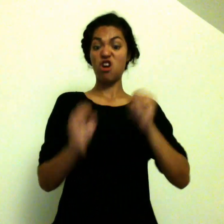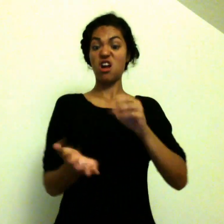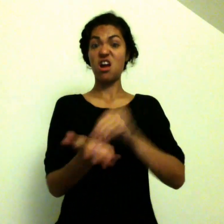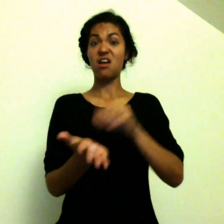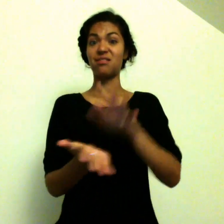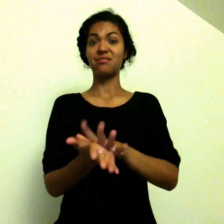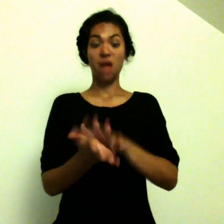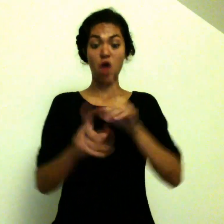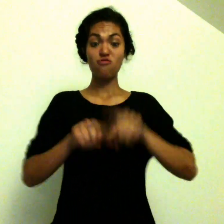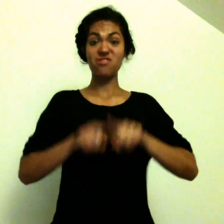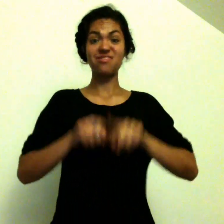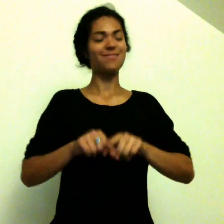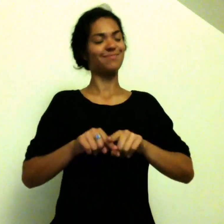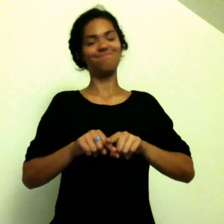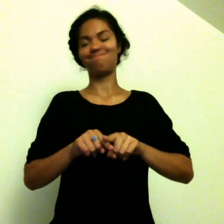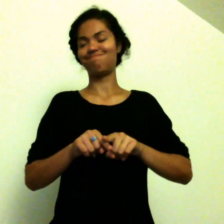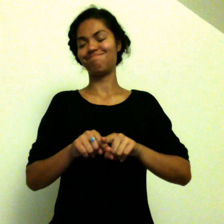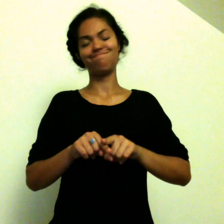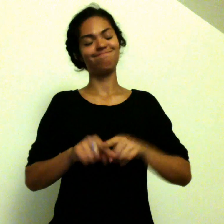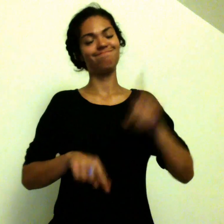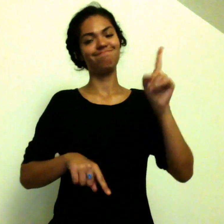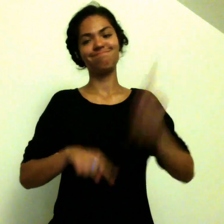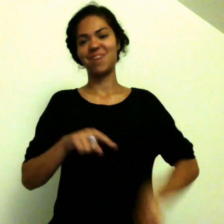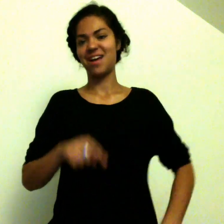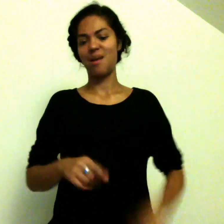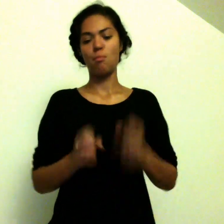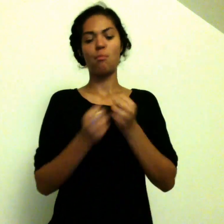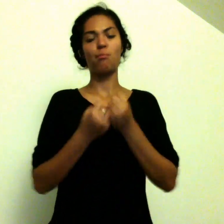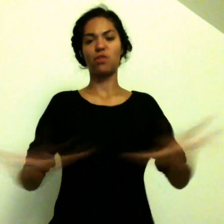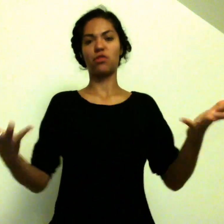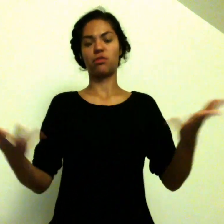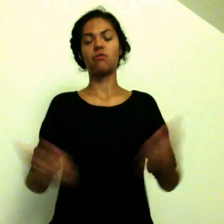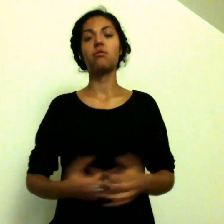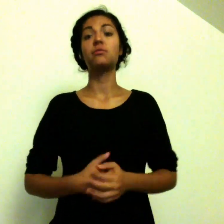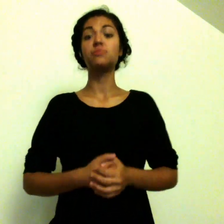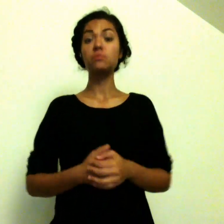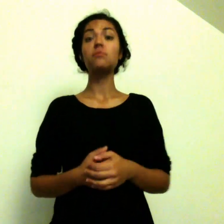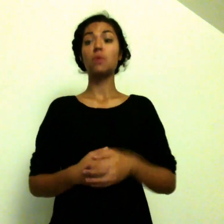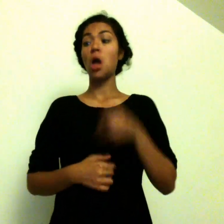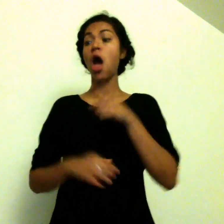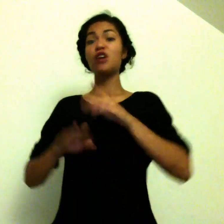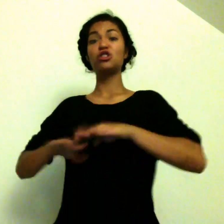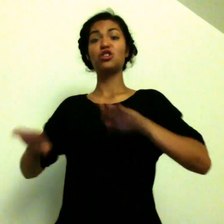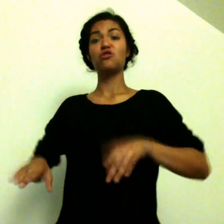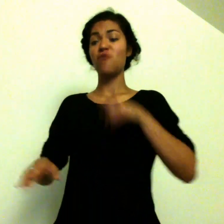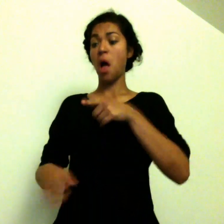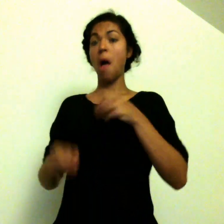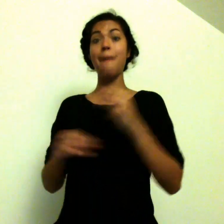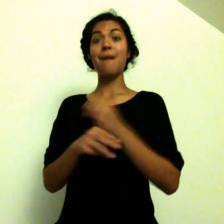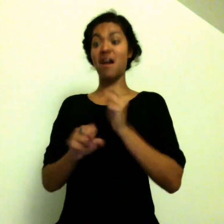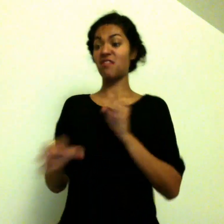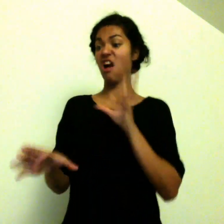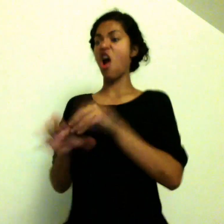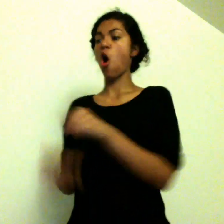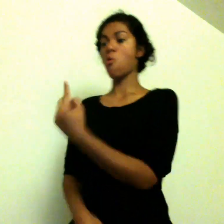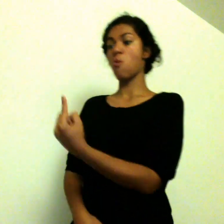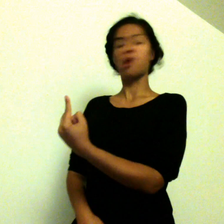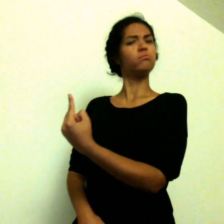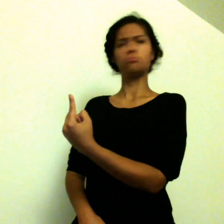locked in to a little child. And there are at least 2 reasons for that, apart from the fact that a child is created in the image